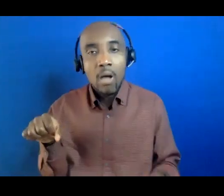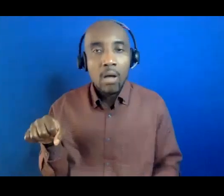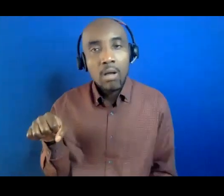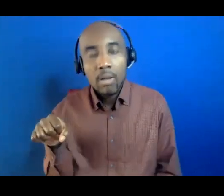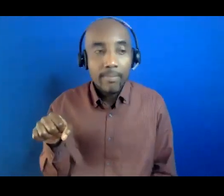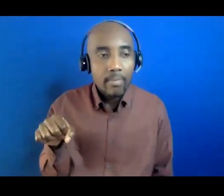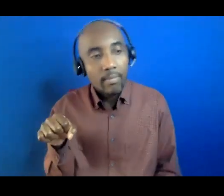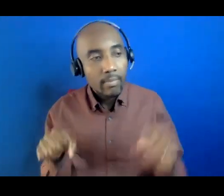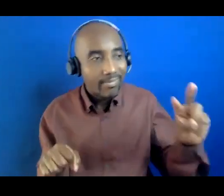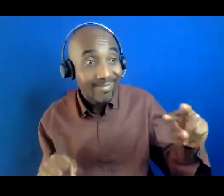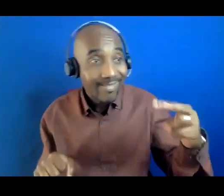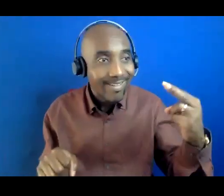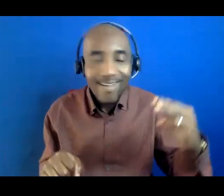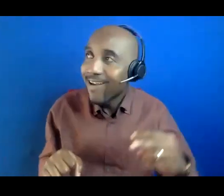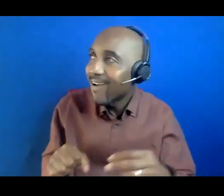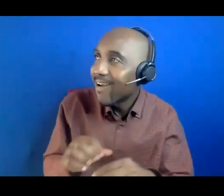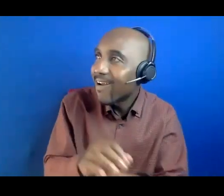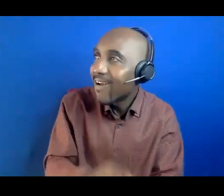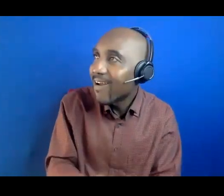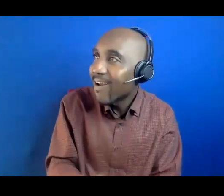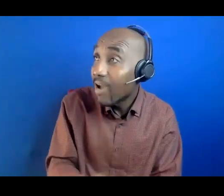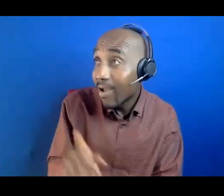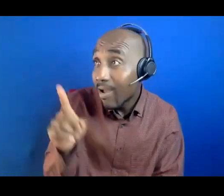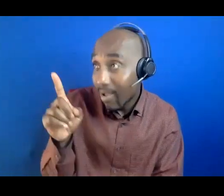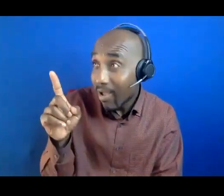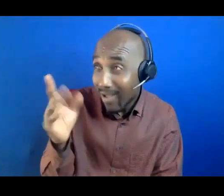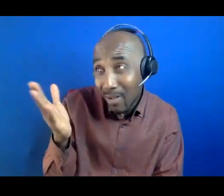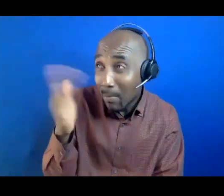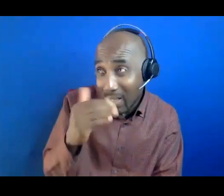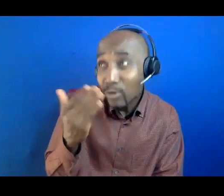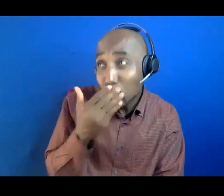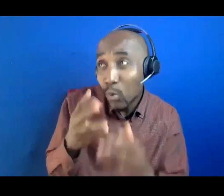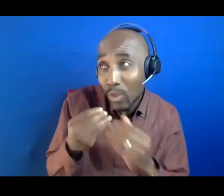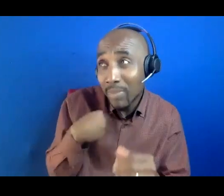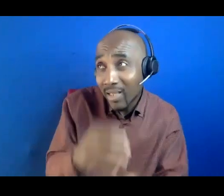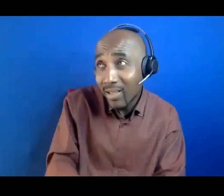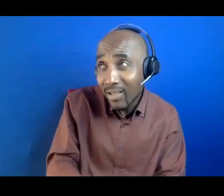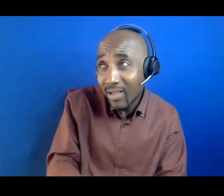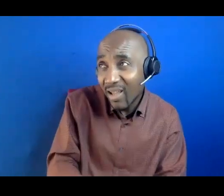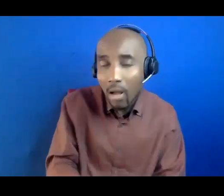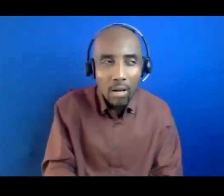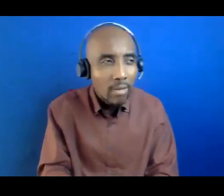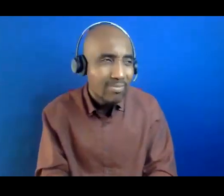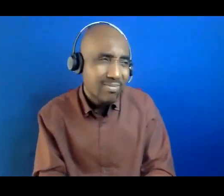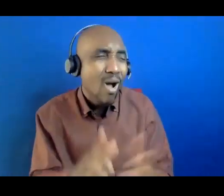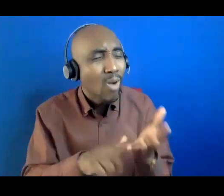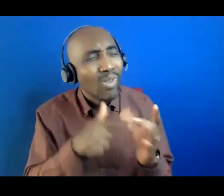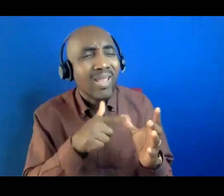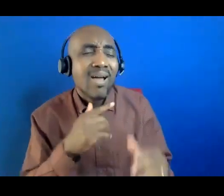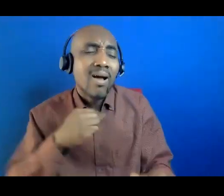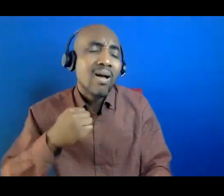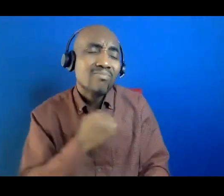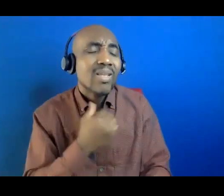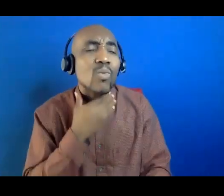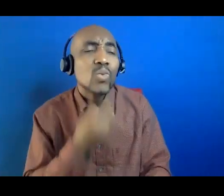just turned to me and she said, are you going to come back to school with me? And I said, oh, Leah, I wish I